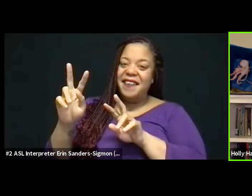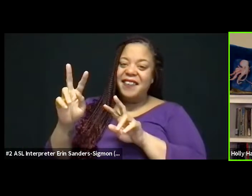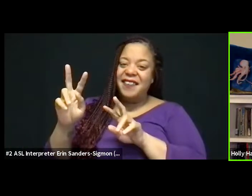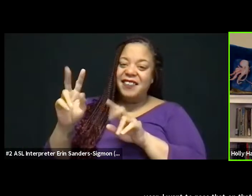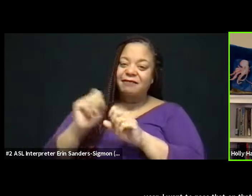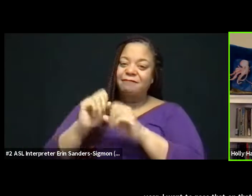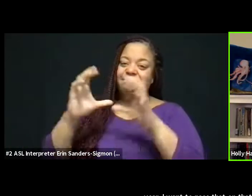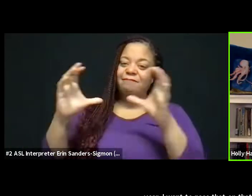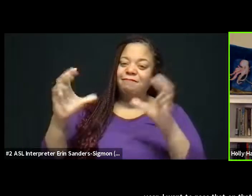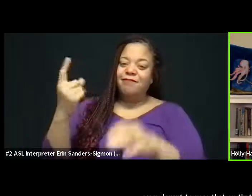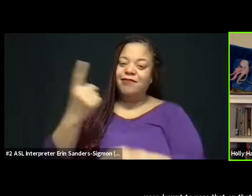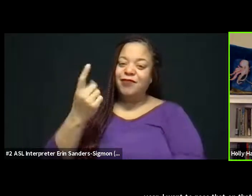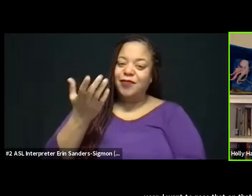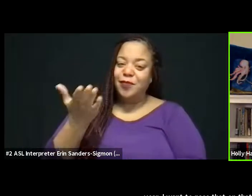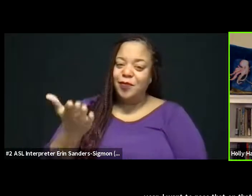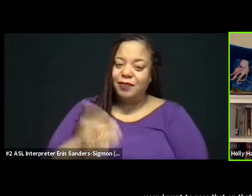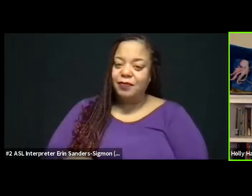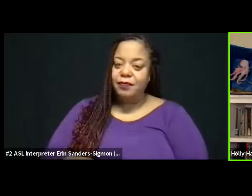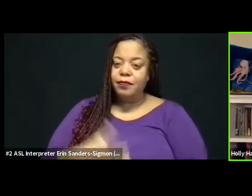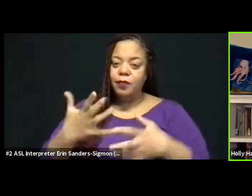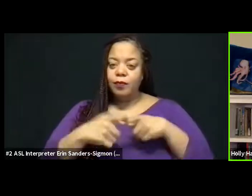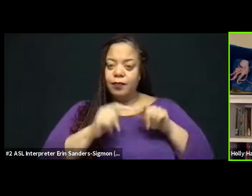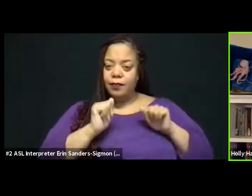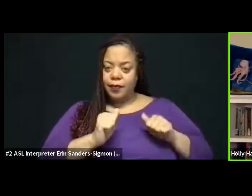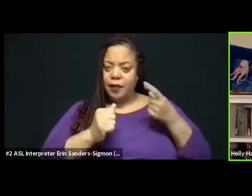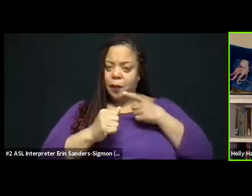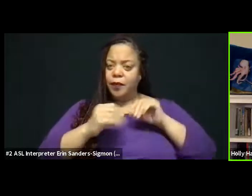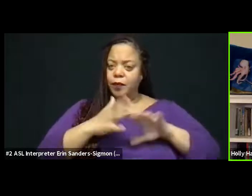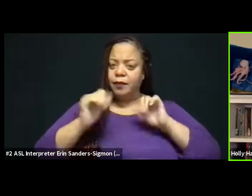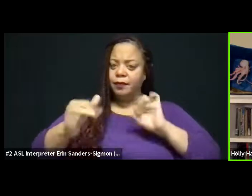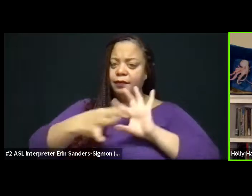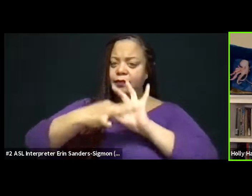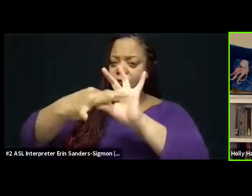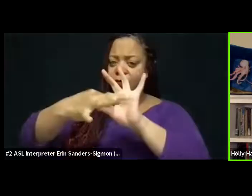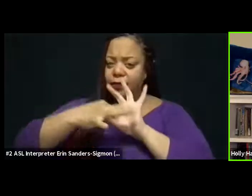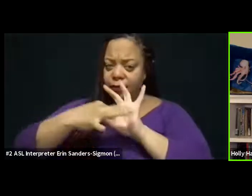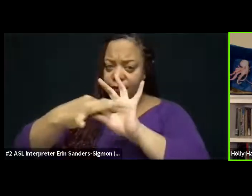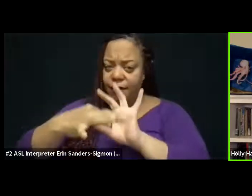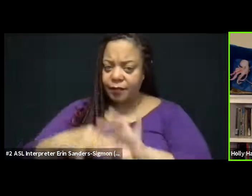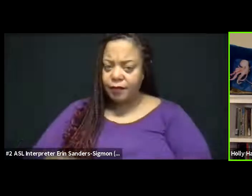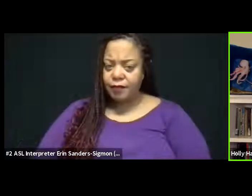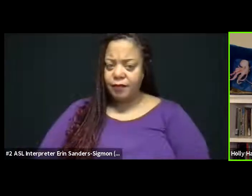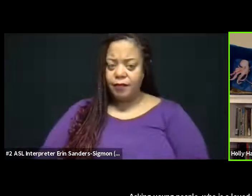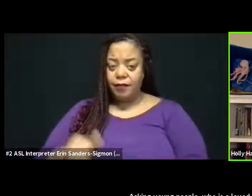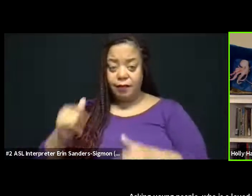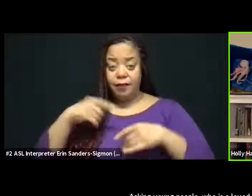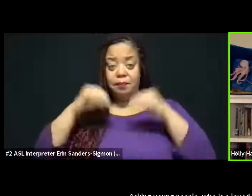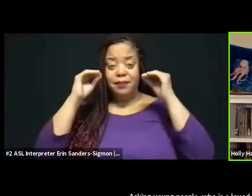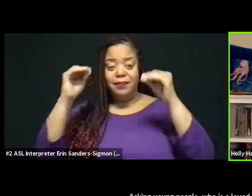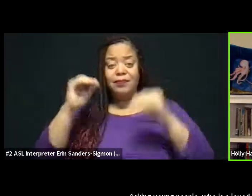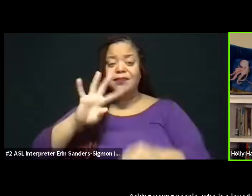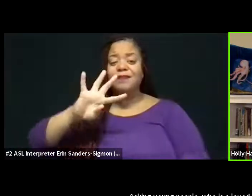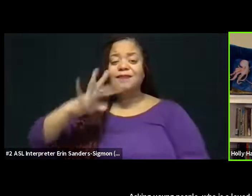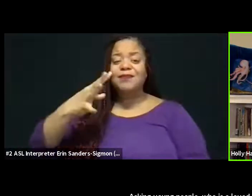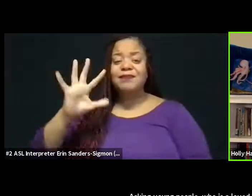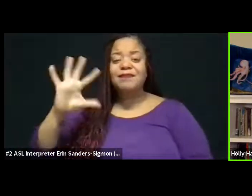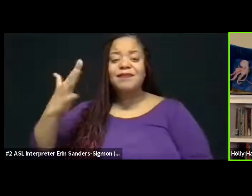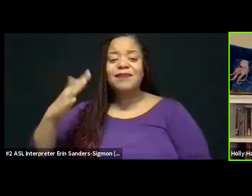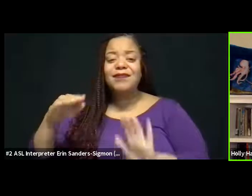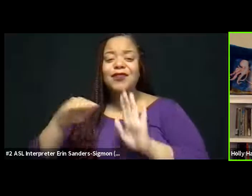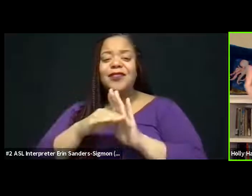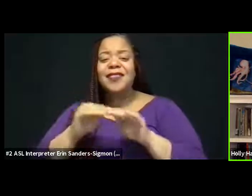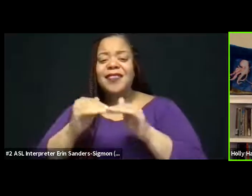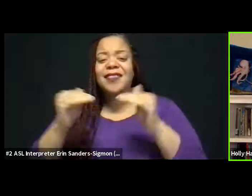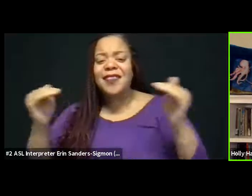right before the pandemic, I was teaching fourth and fifth grade, and we had a project where I brought